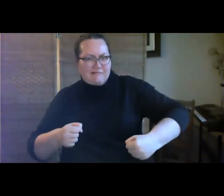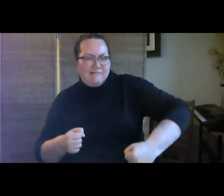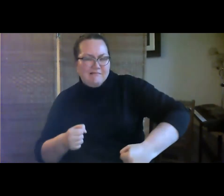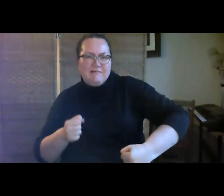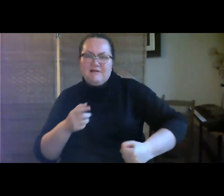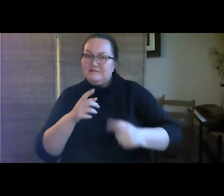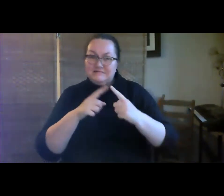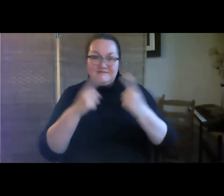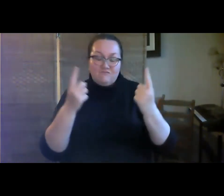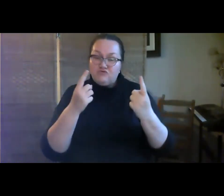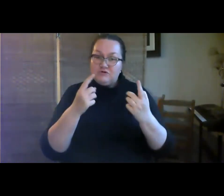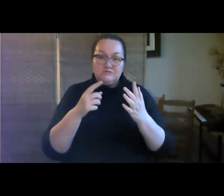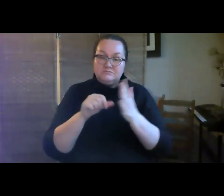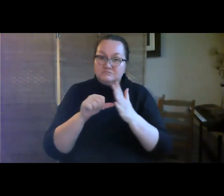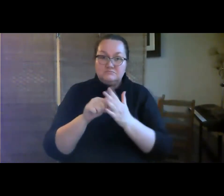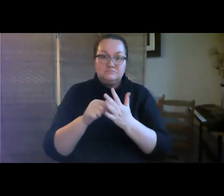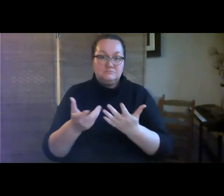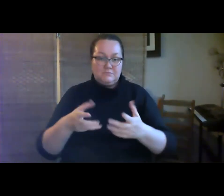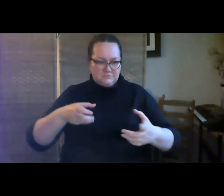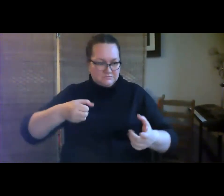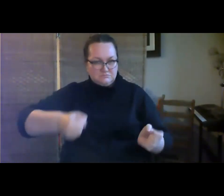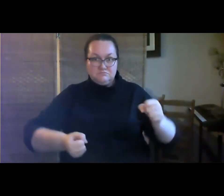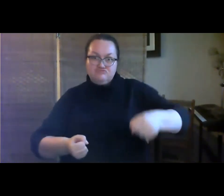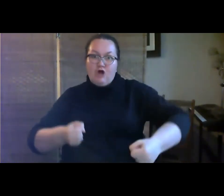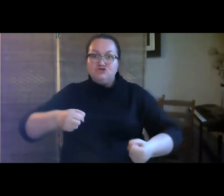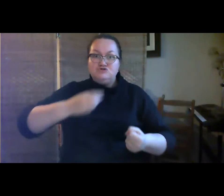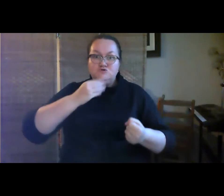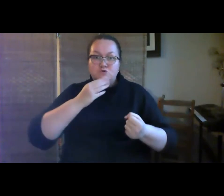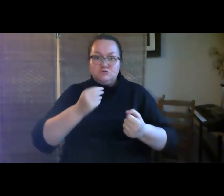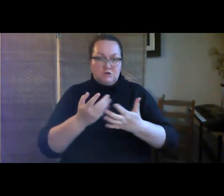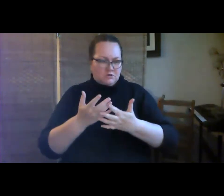spaces. Climate affects choreography. It's a real thing.